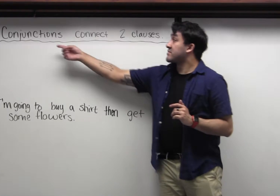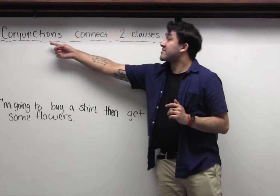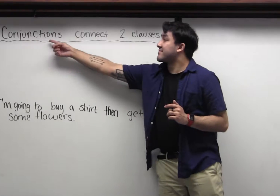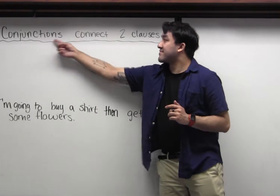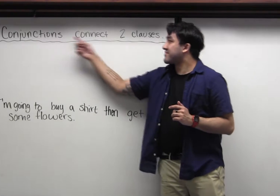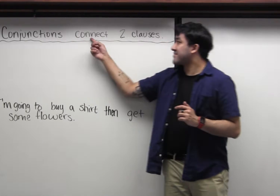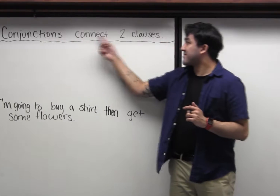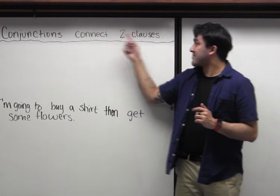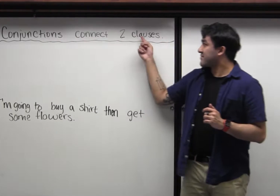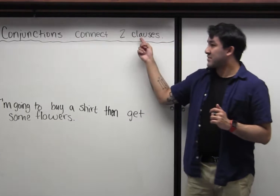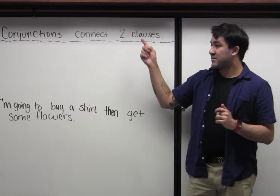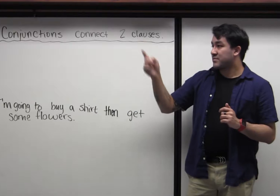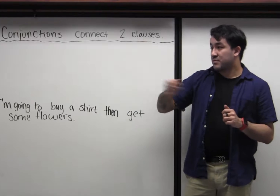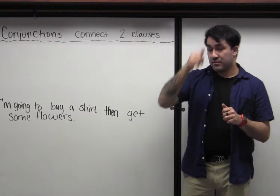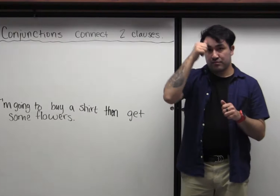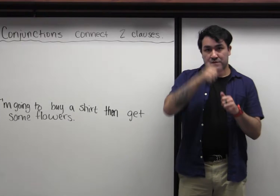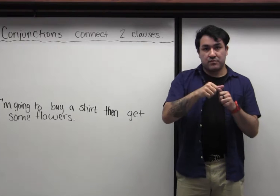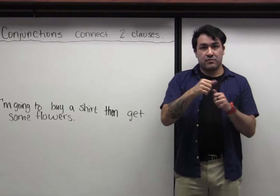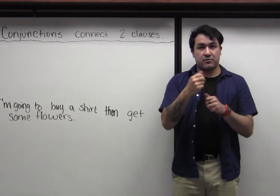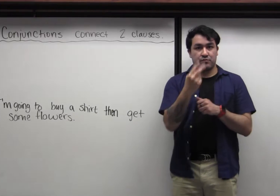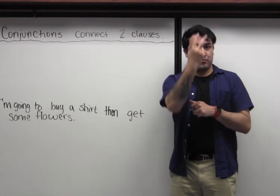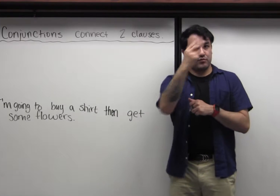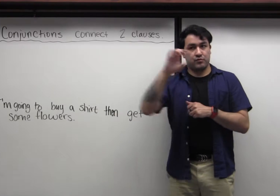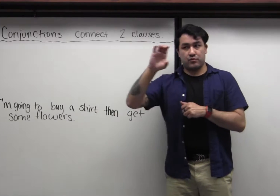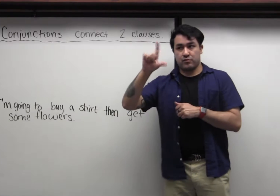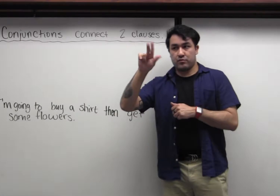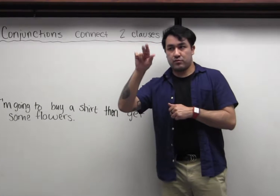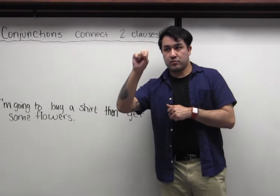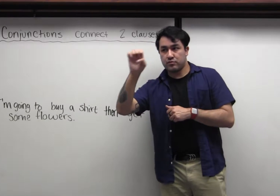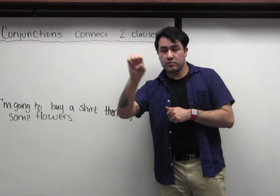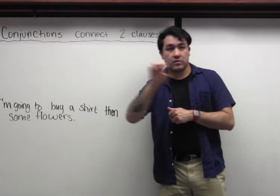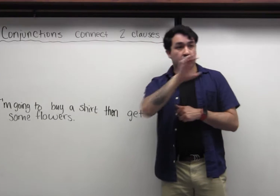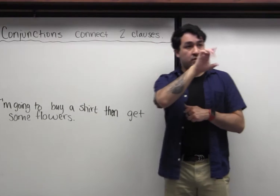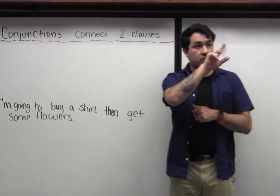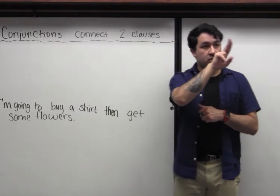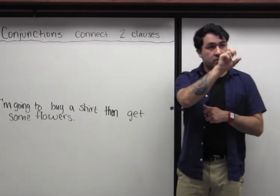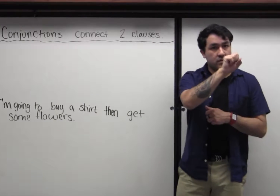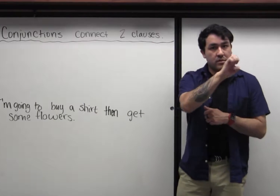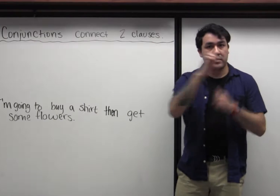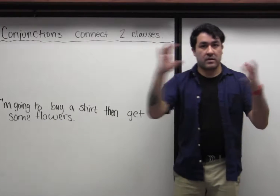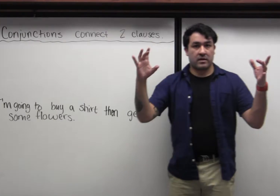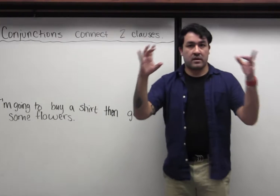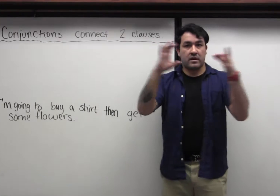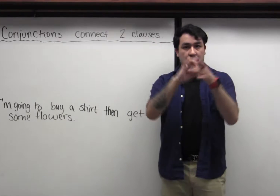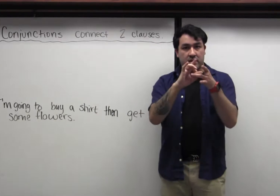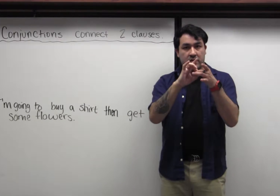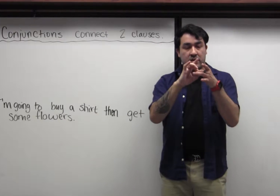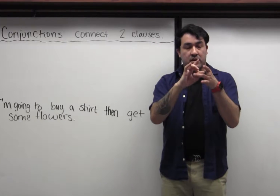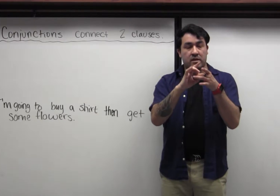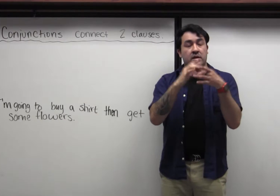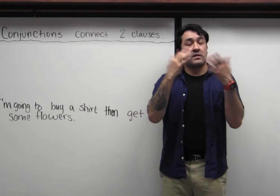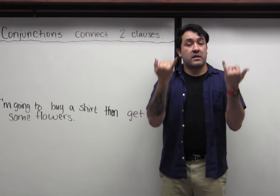remember, conjunctions are going to connect two clauses together. So you have your first clause and the second clause, which are complete